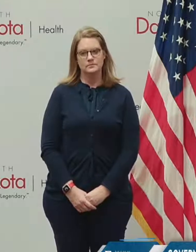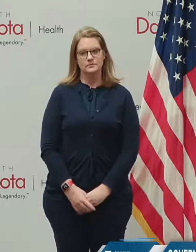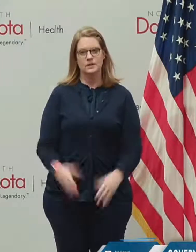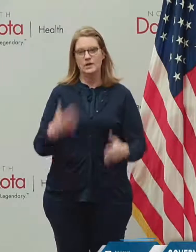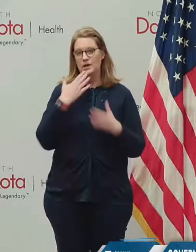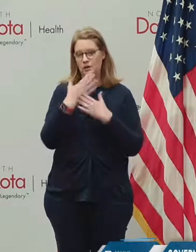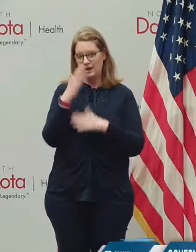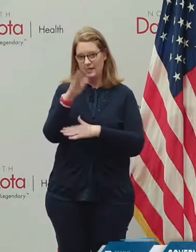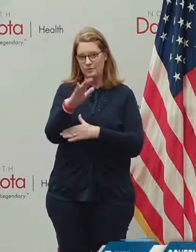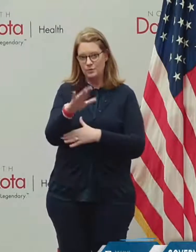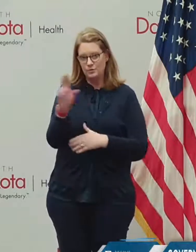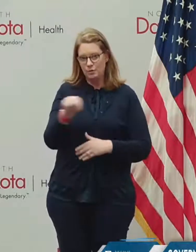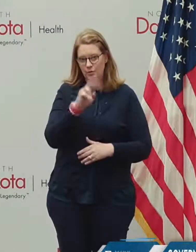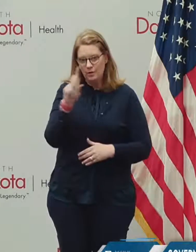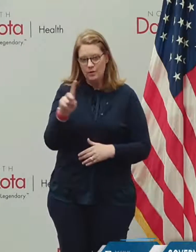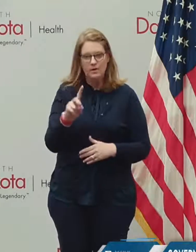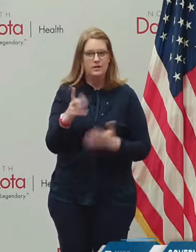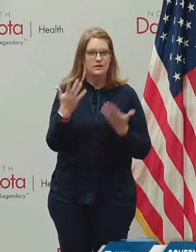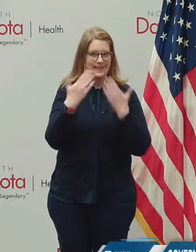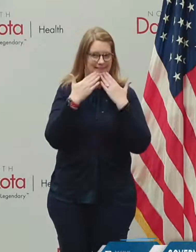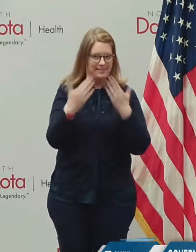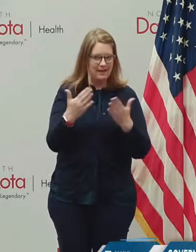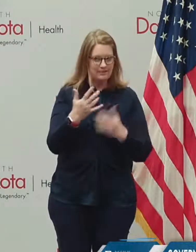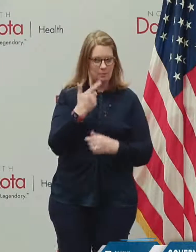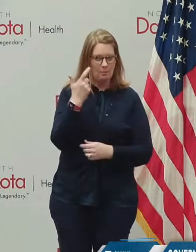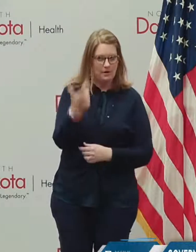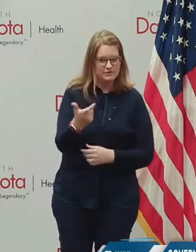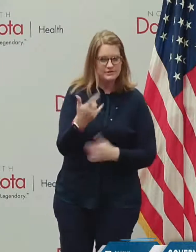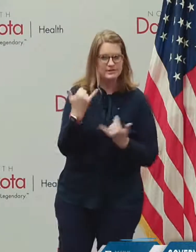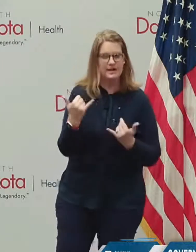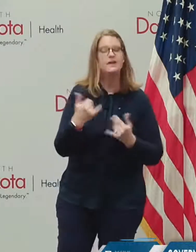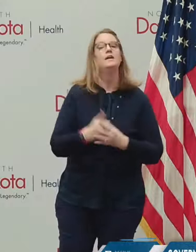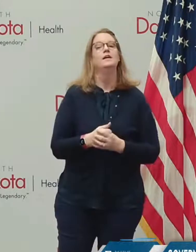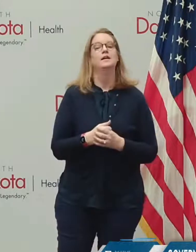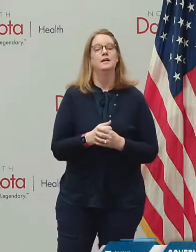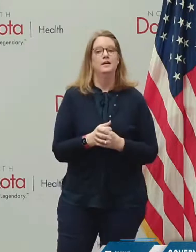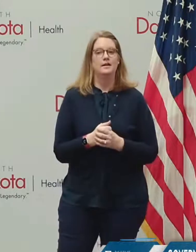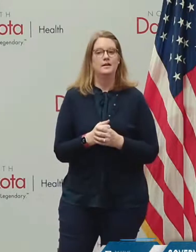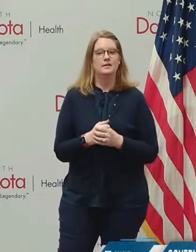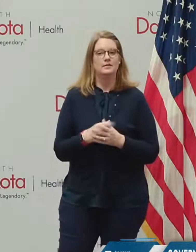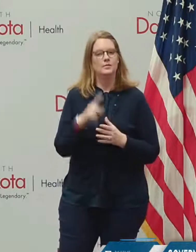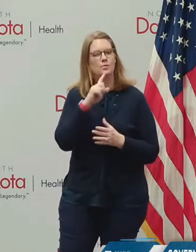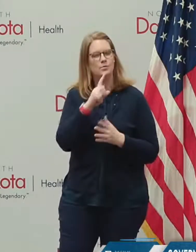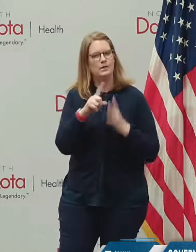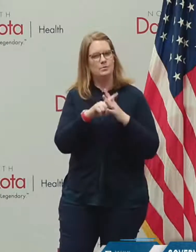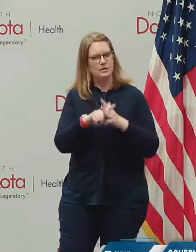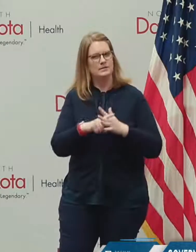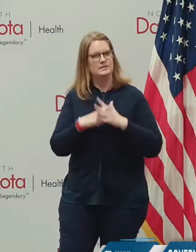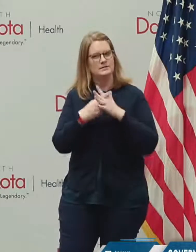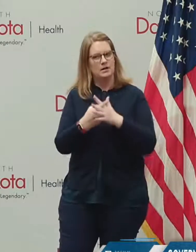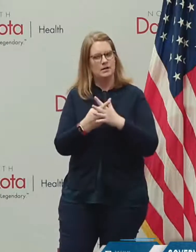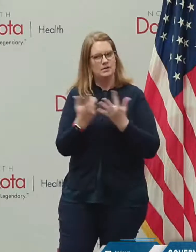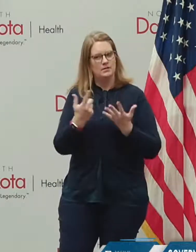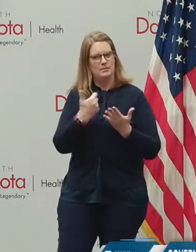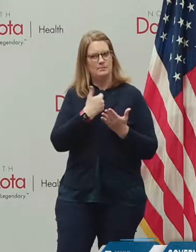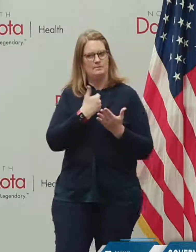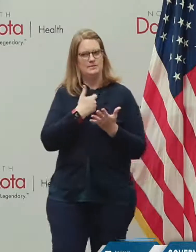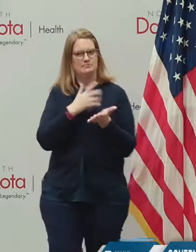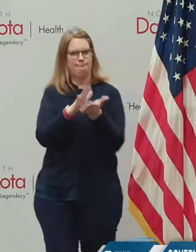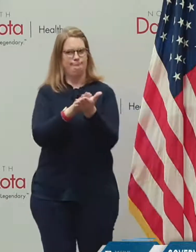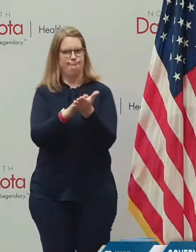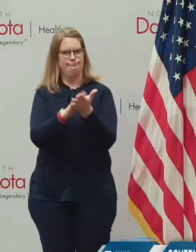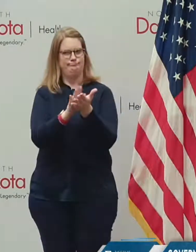Afternoon, North Dakota. Thanks for joining in. I want to start out with a personal shout out. We've had